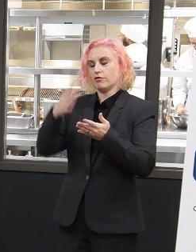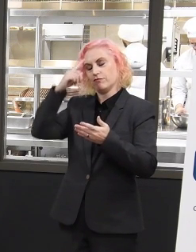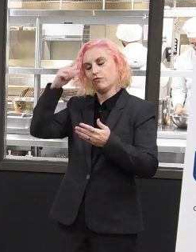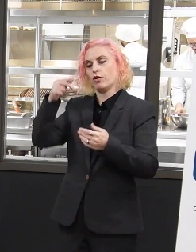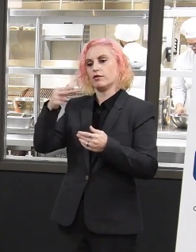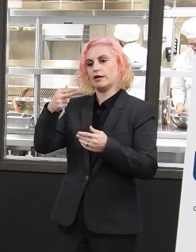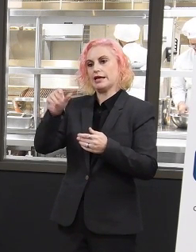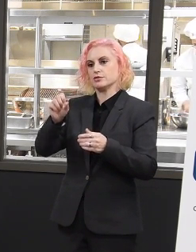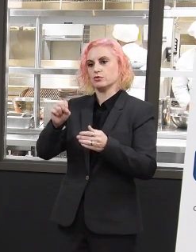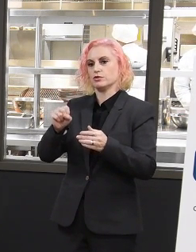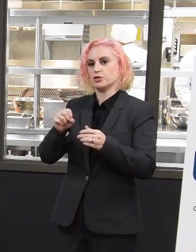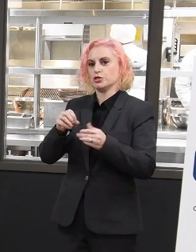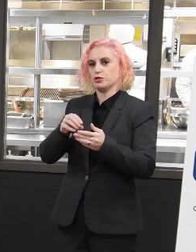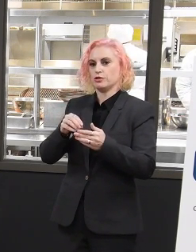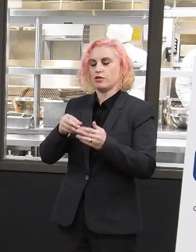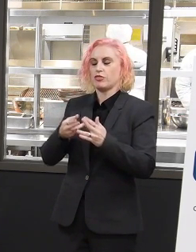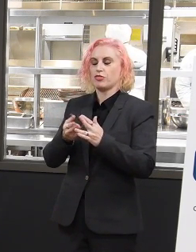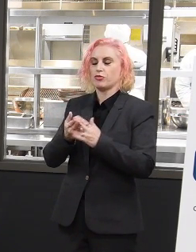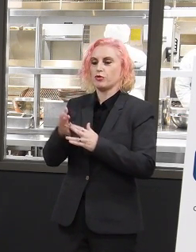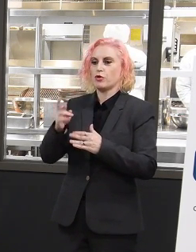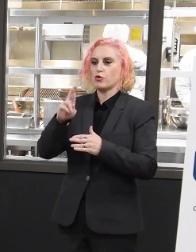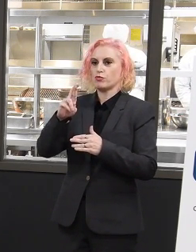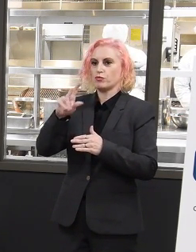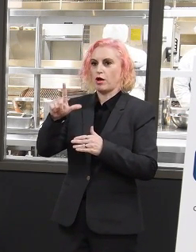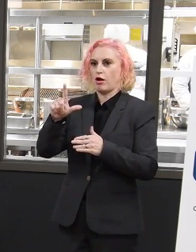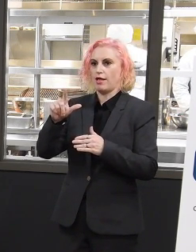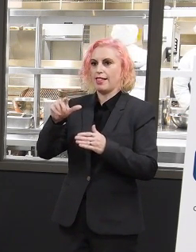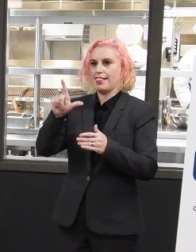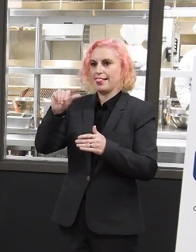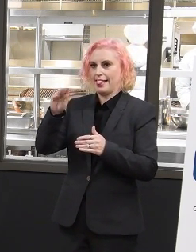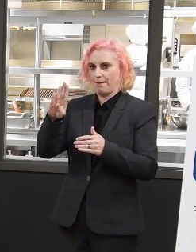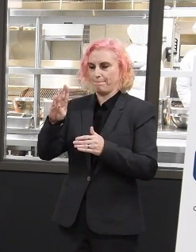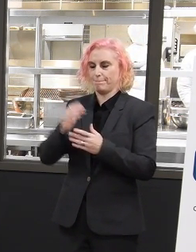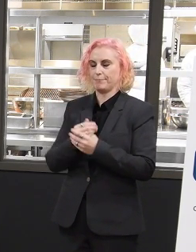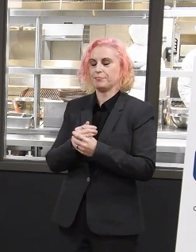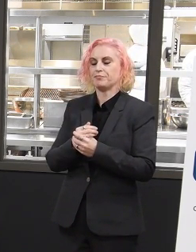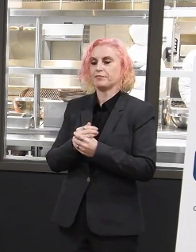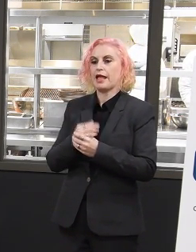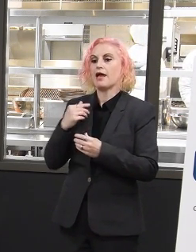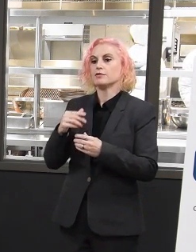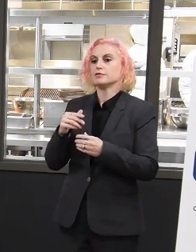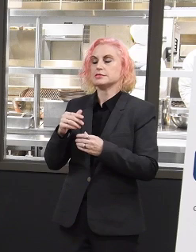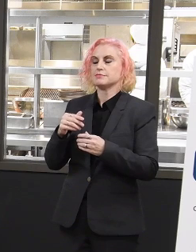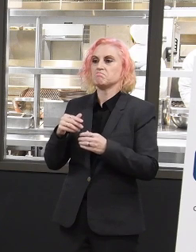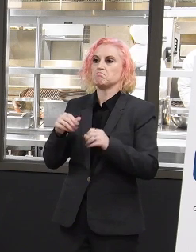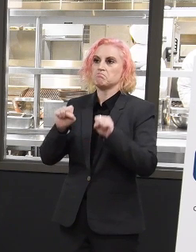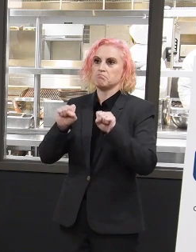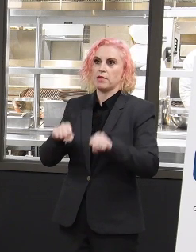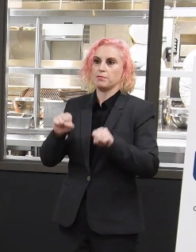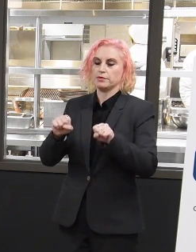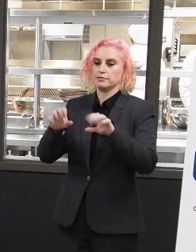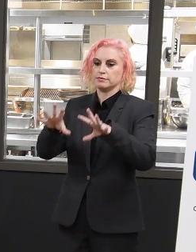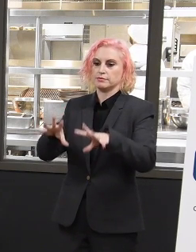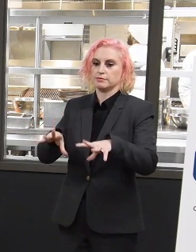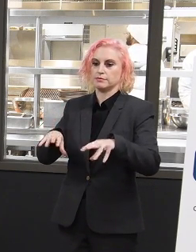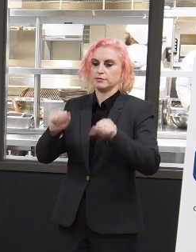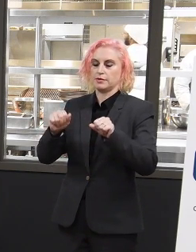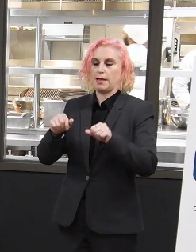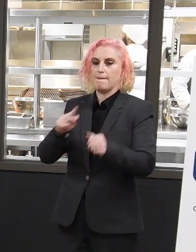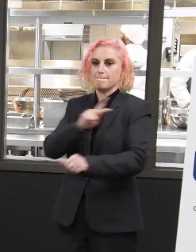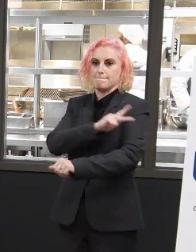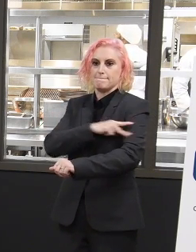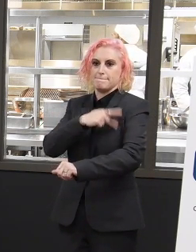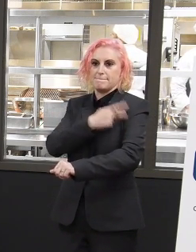through the Research Applications Lab. I was then able to take my patient care technician course